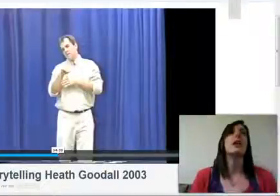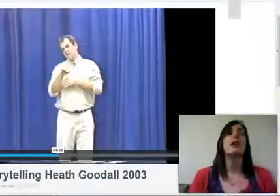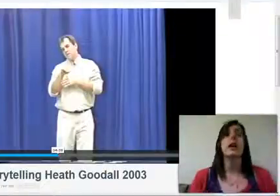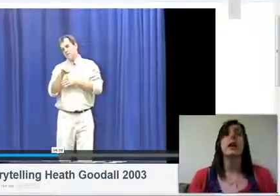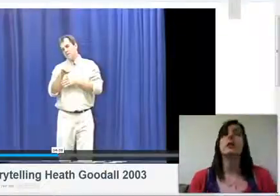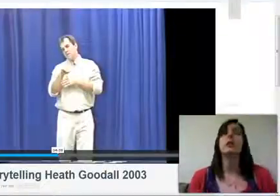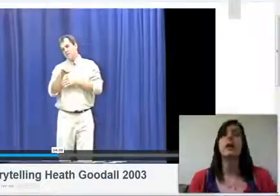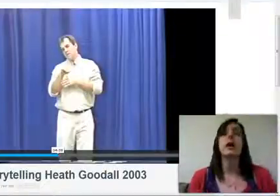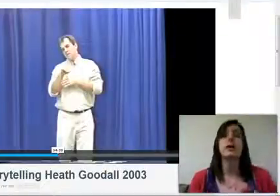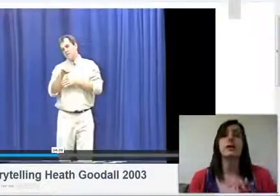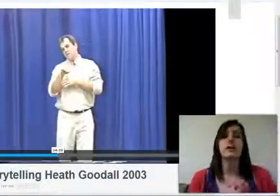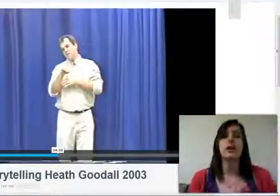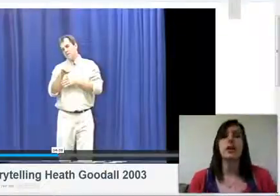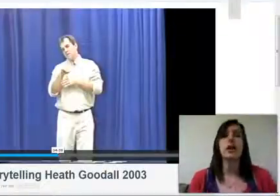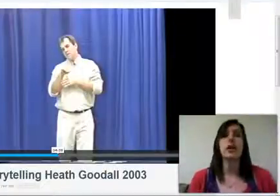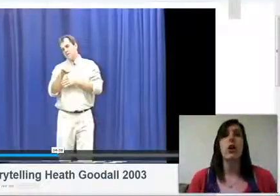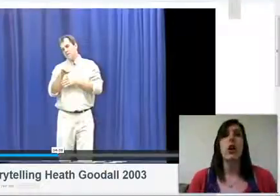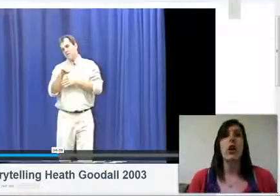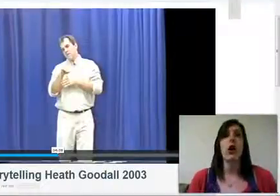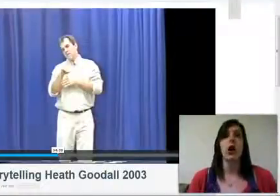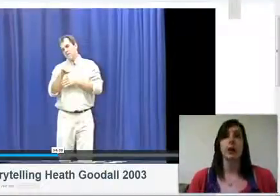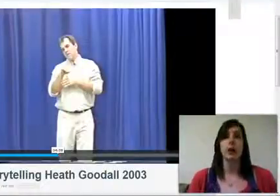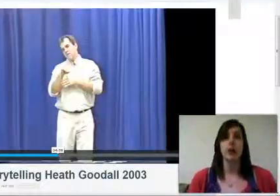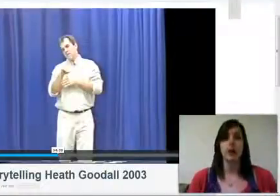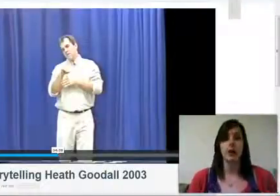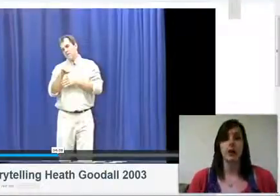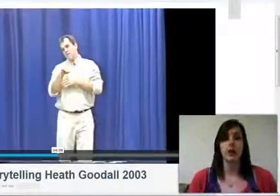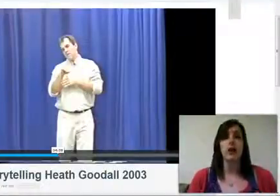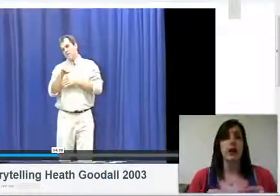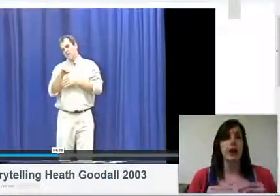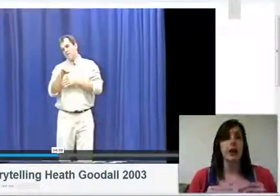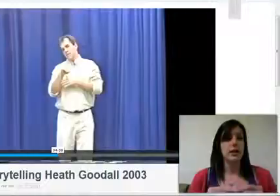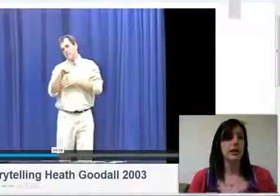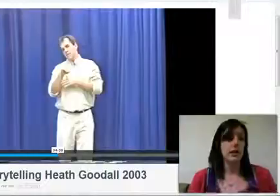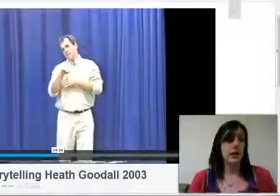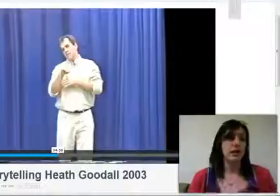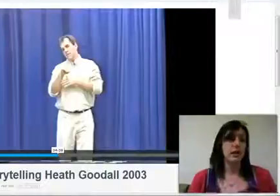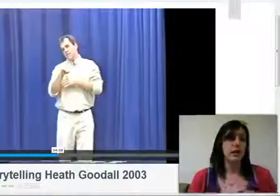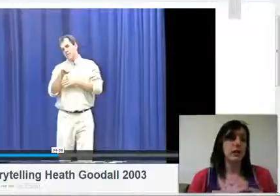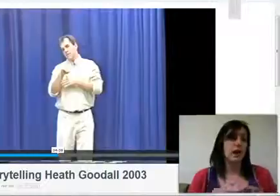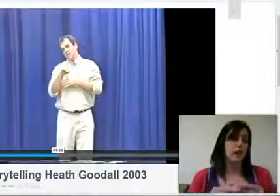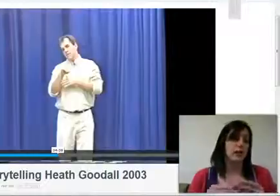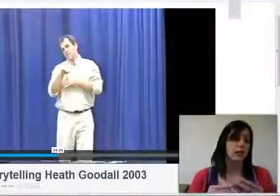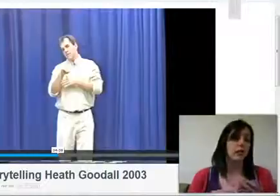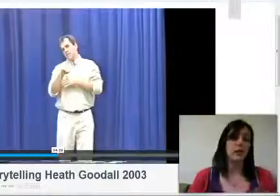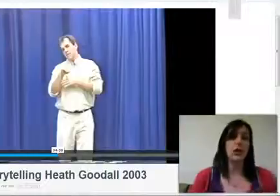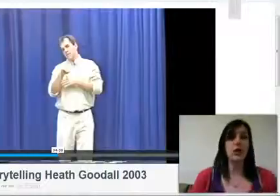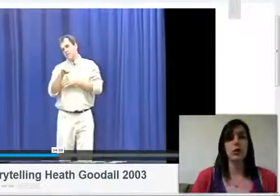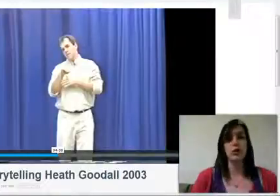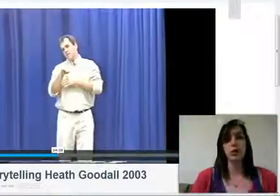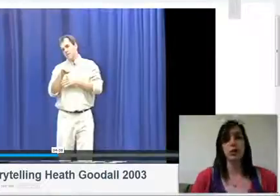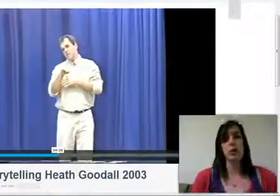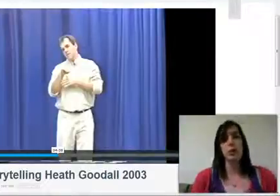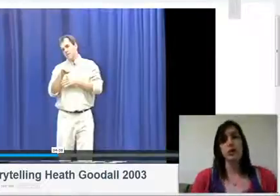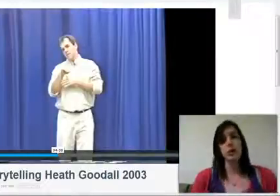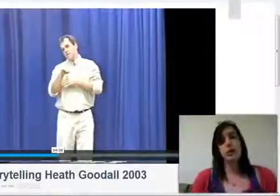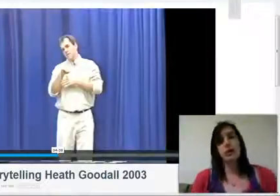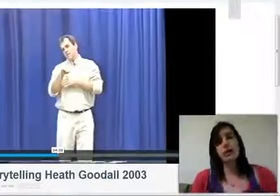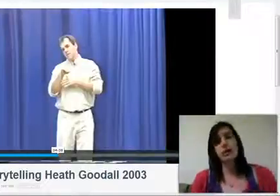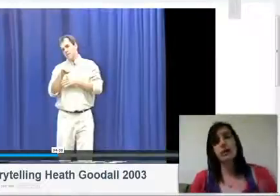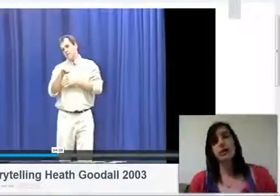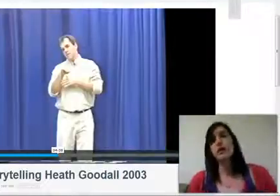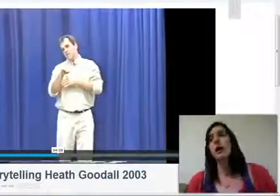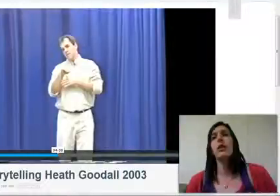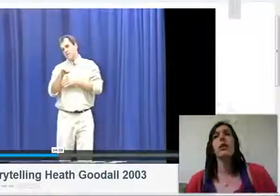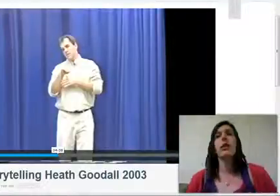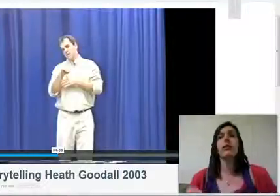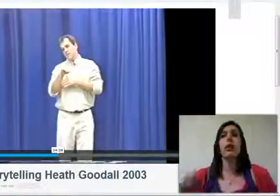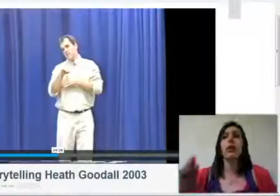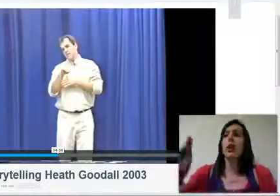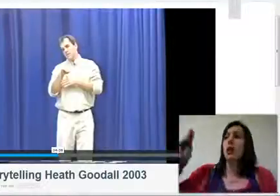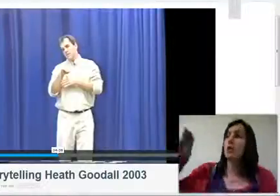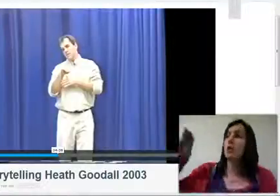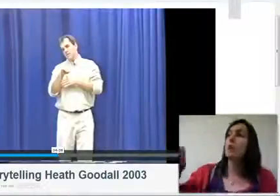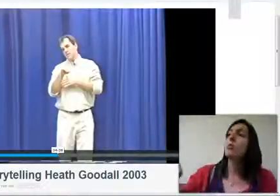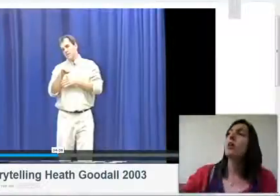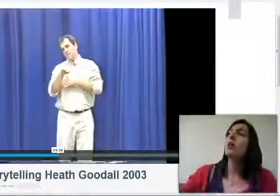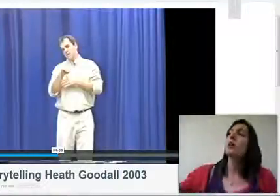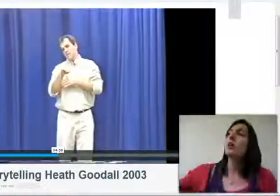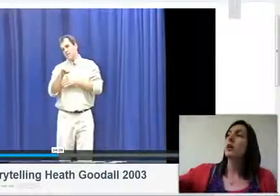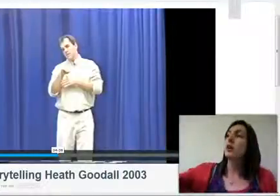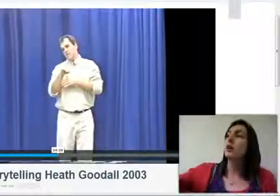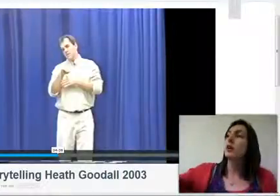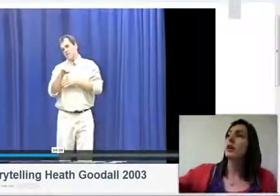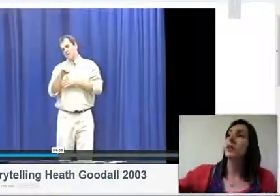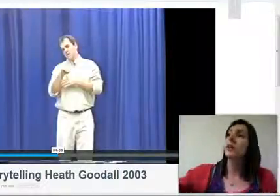like, his pace is very calm and his signs just kind of flow from one thing into another, like